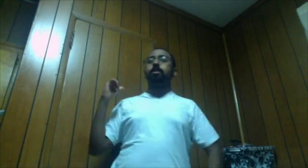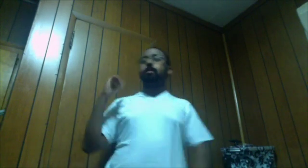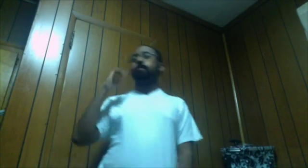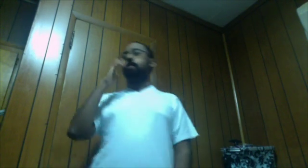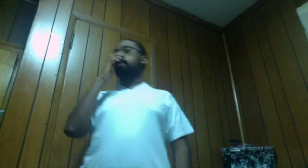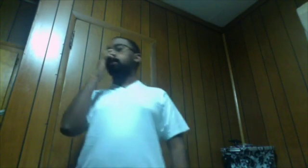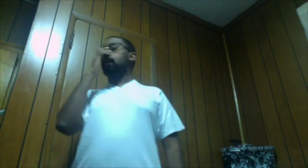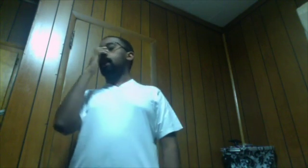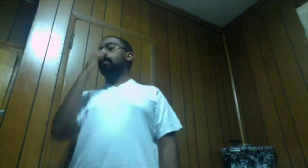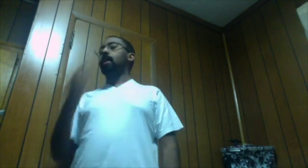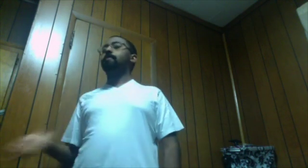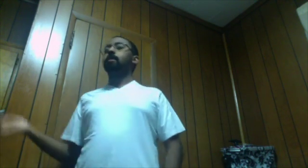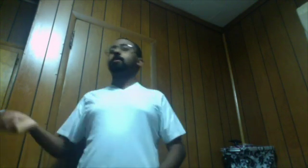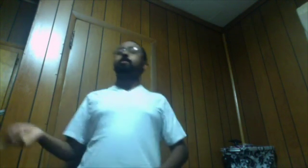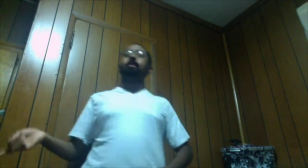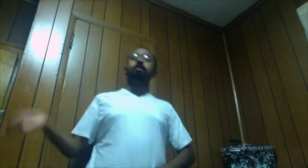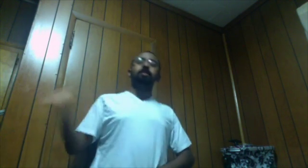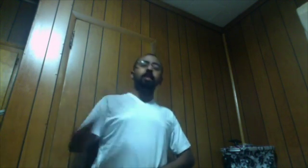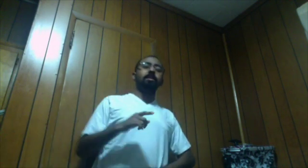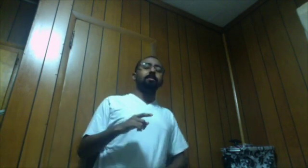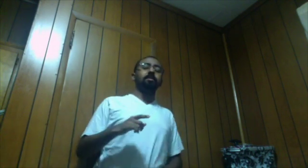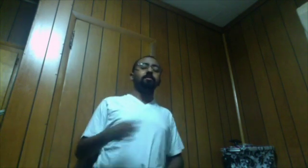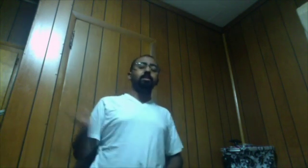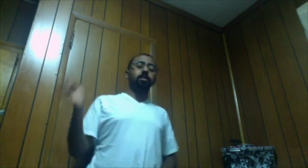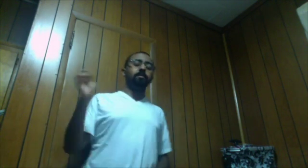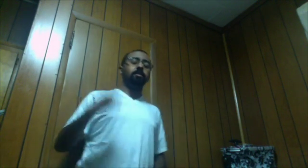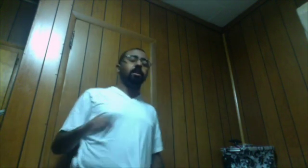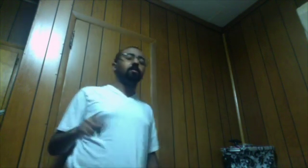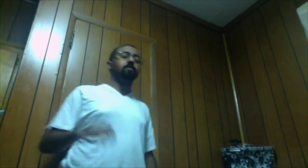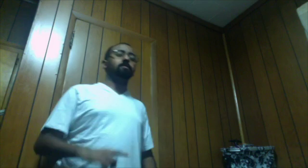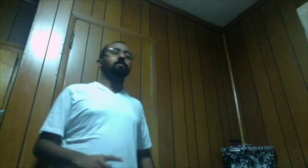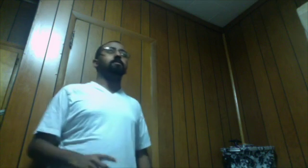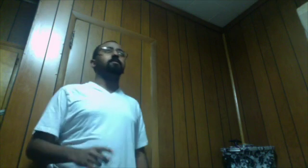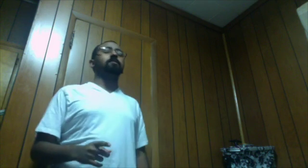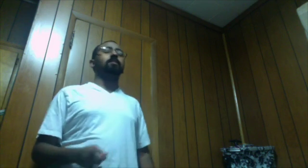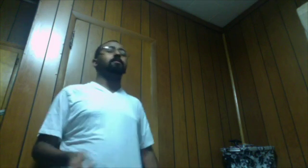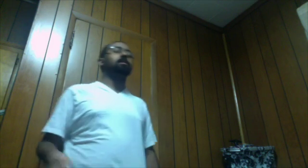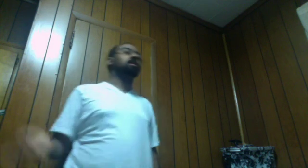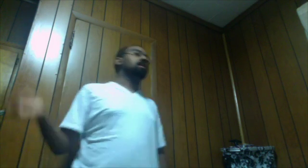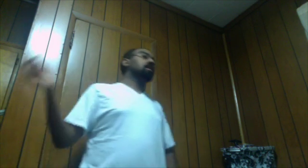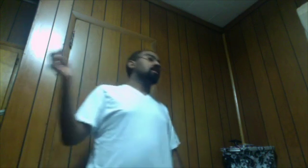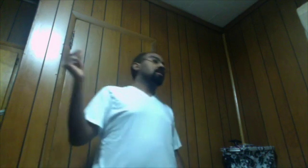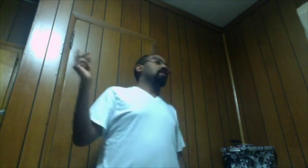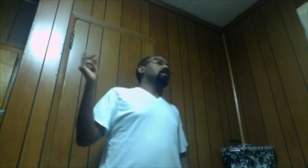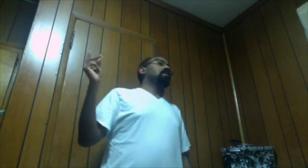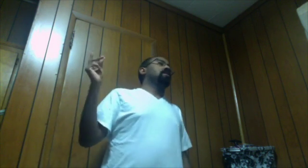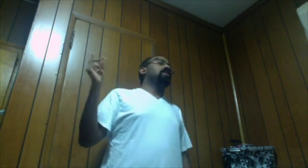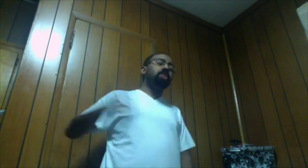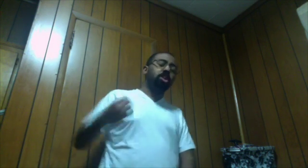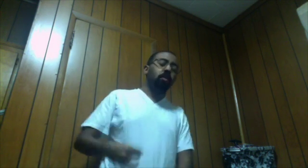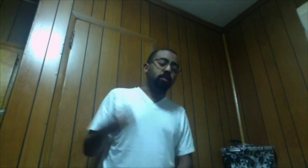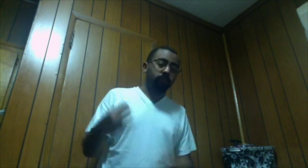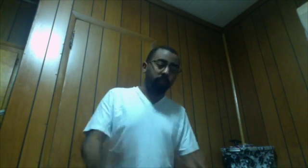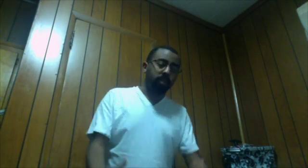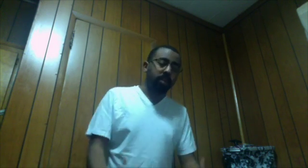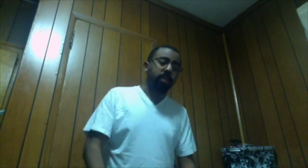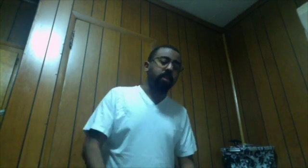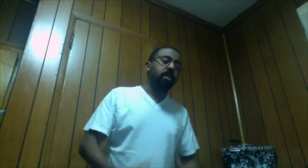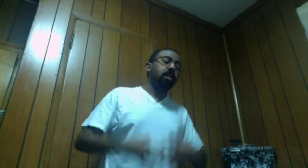of this, and then I immediately saw the second season, which is Grisaia no Rakuen. This show is really good.